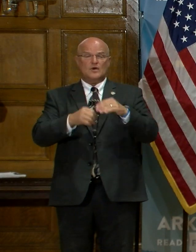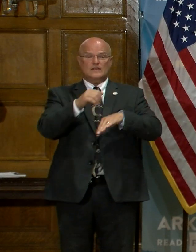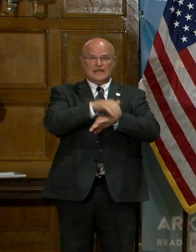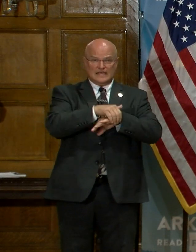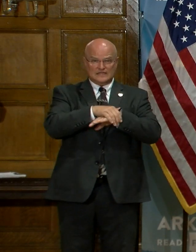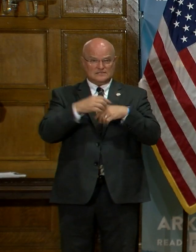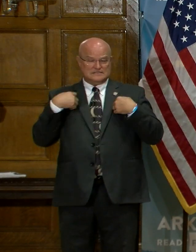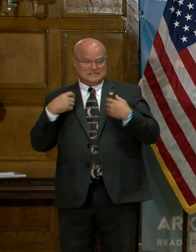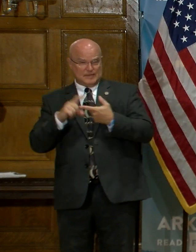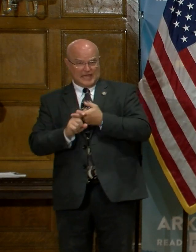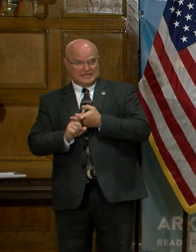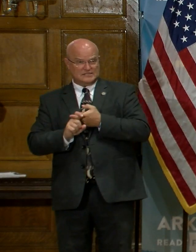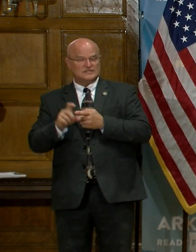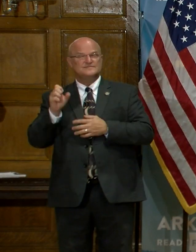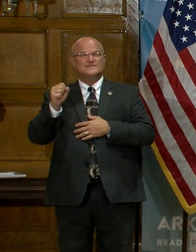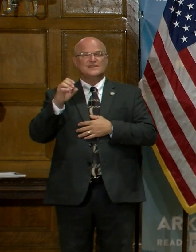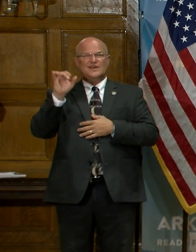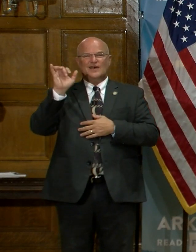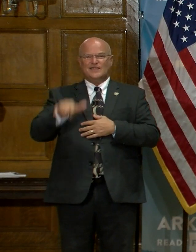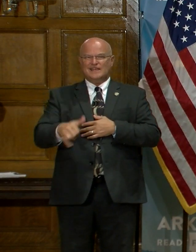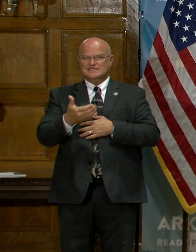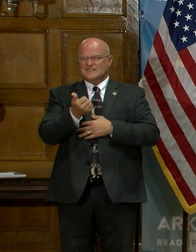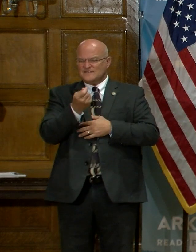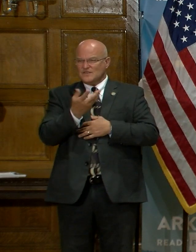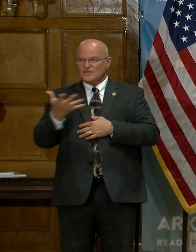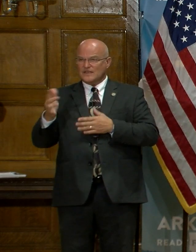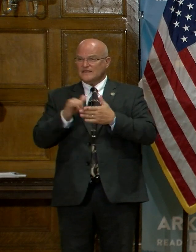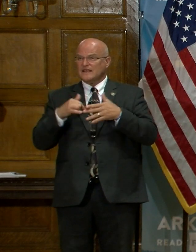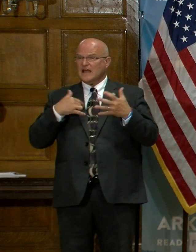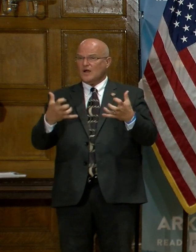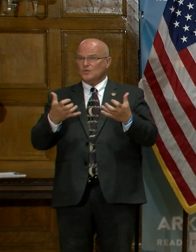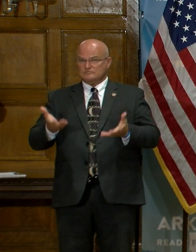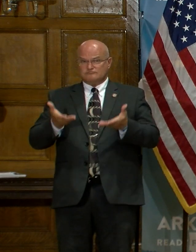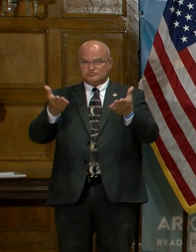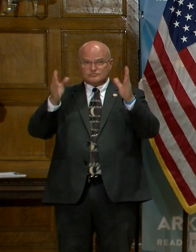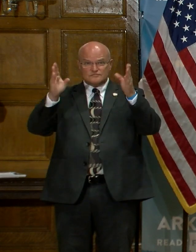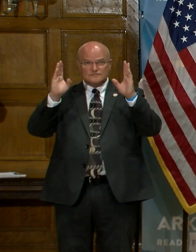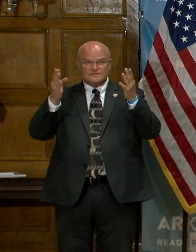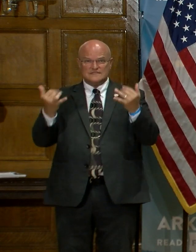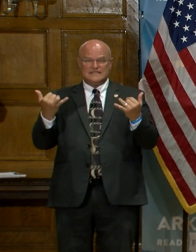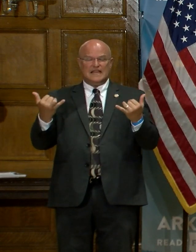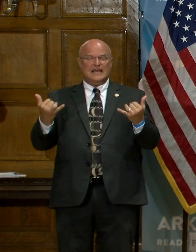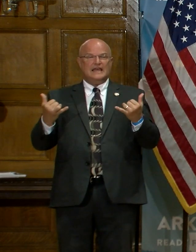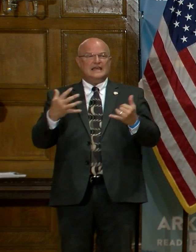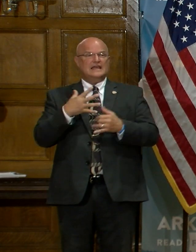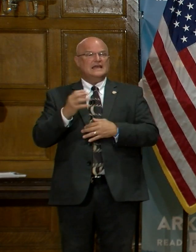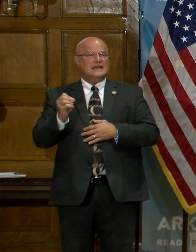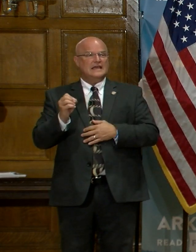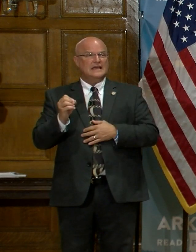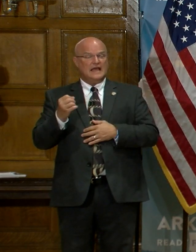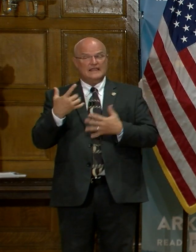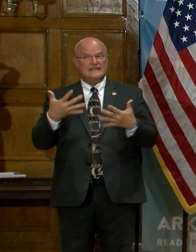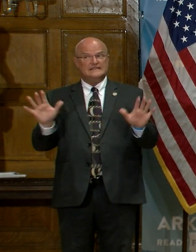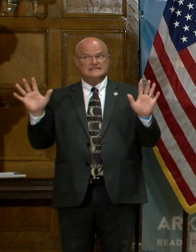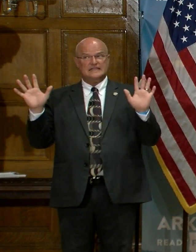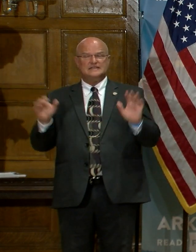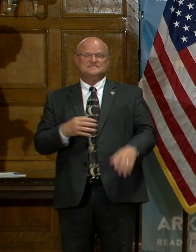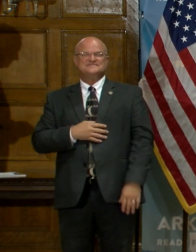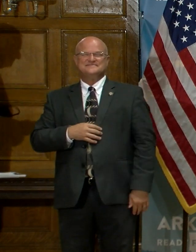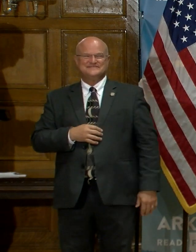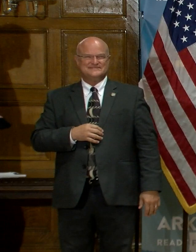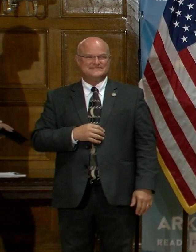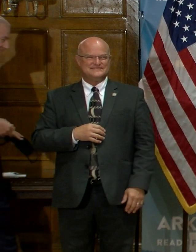English and in Spanish. So those are just a couple of things that I wanted to bring to everyone's attention today, and I believe that's all.